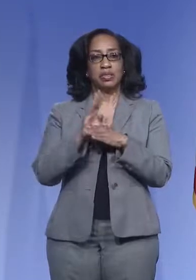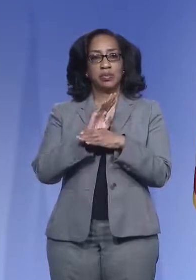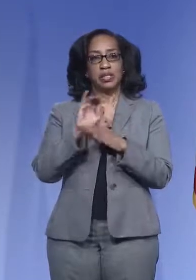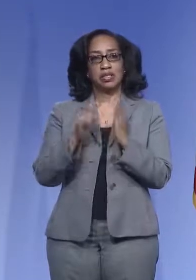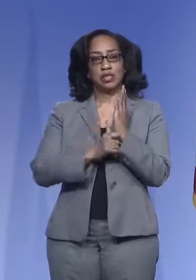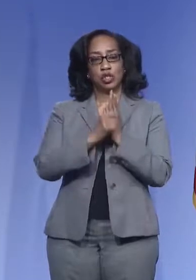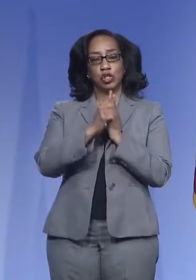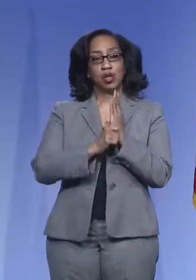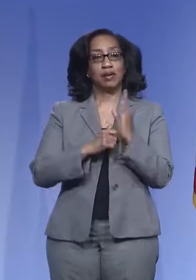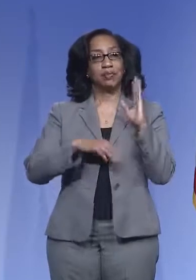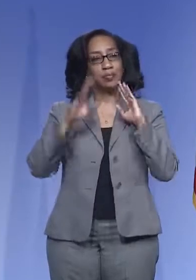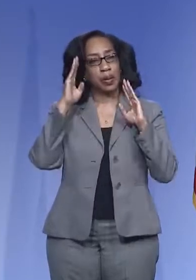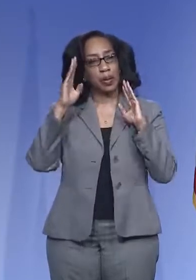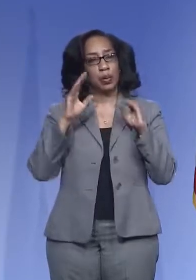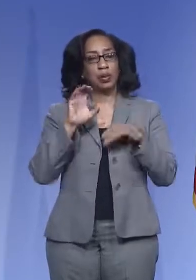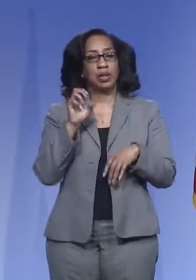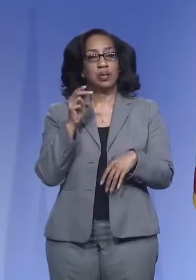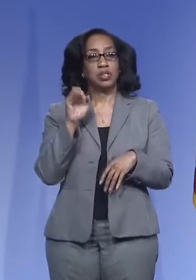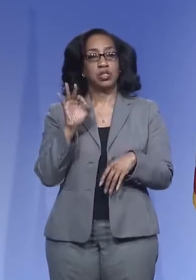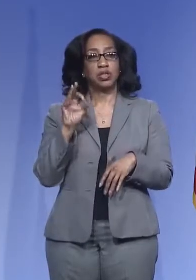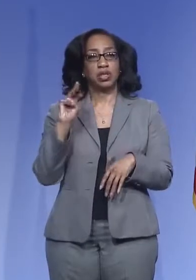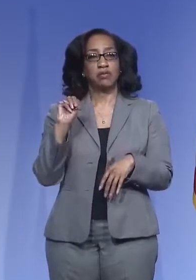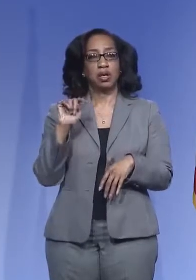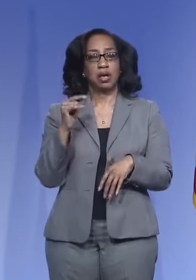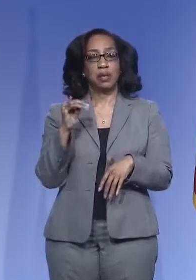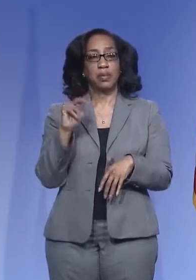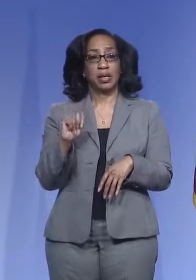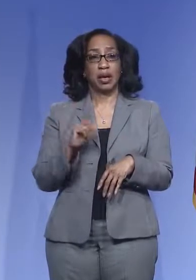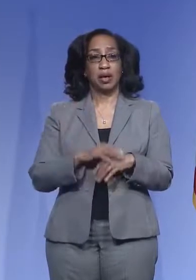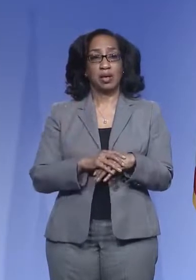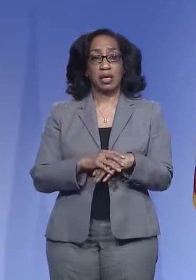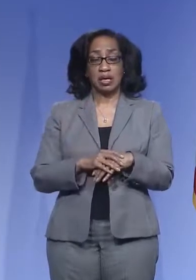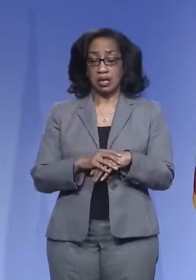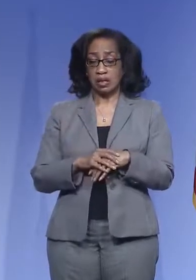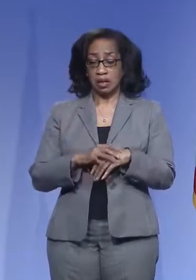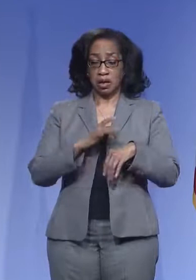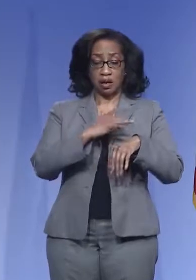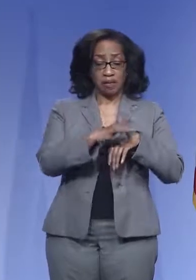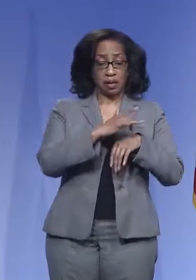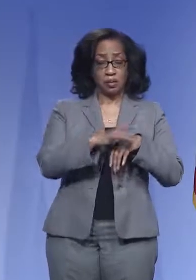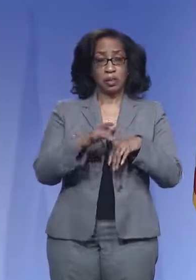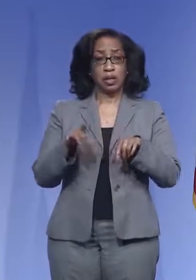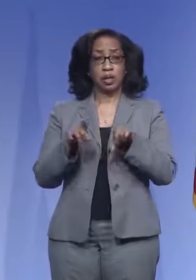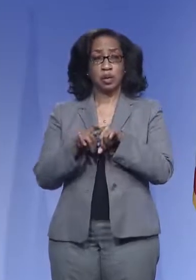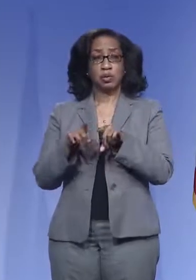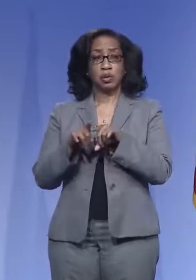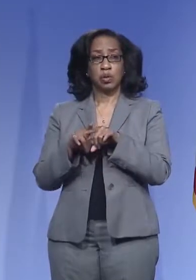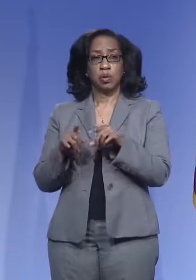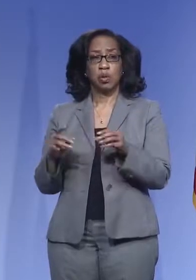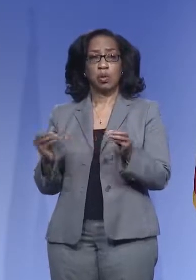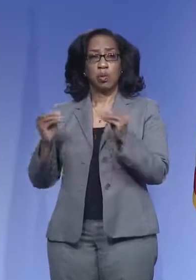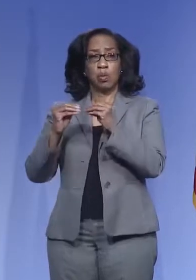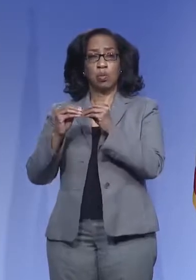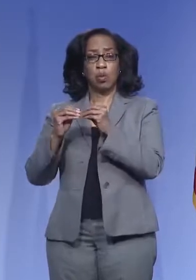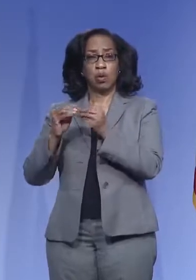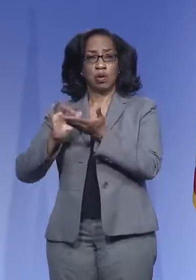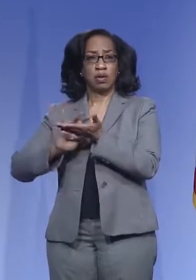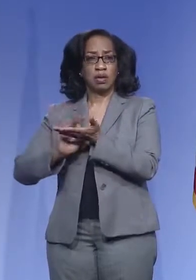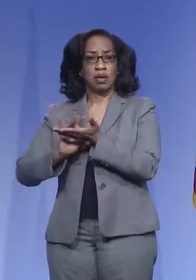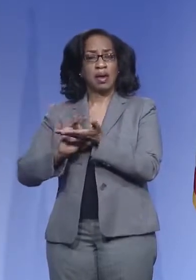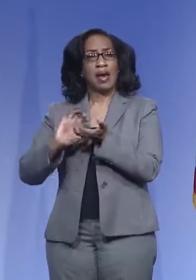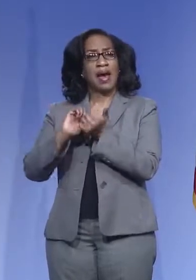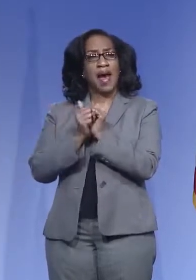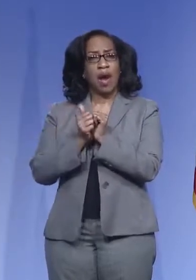Hi, Chief McGowen. With that disparity between the availability and uptake of vaccines, how are you managing